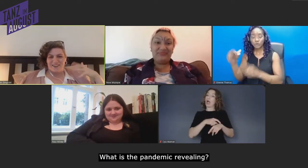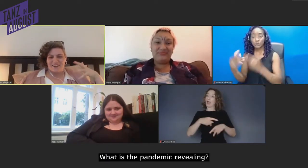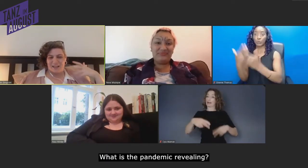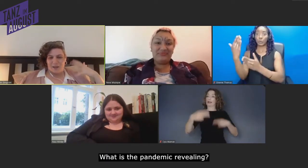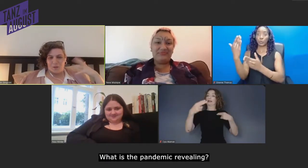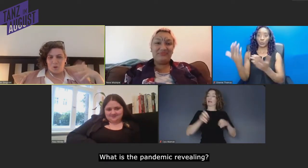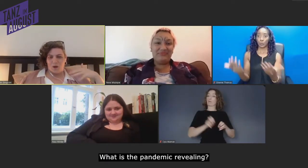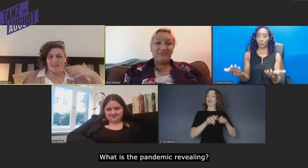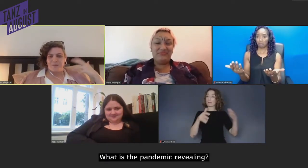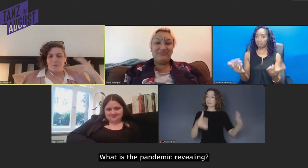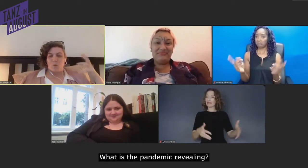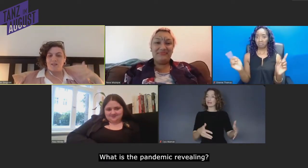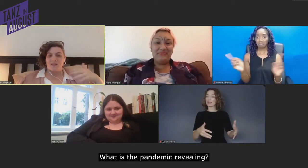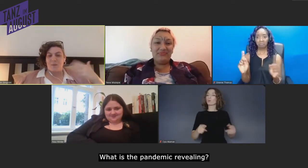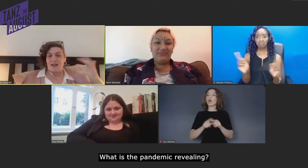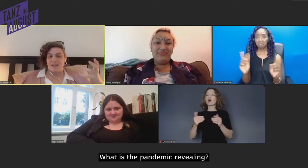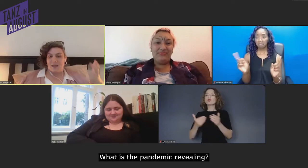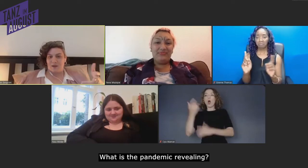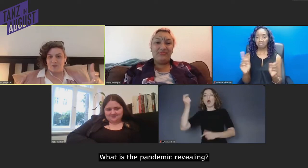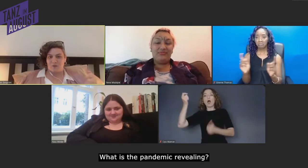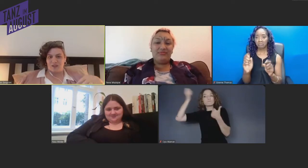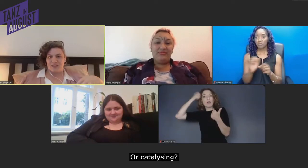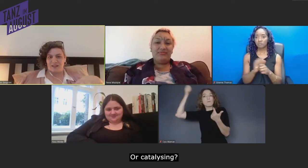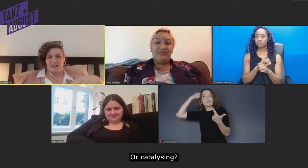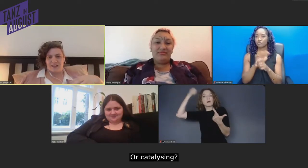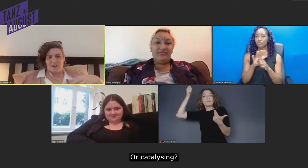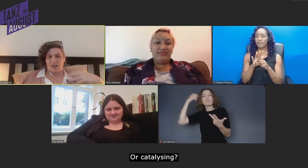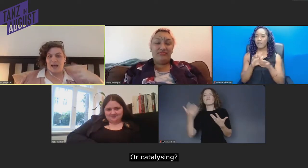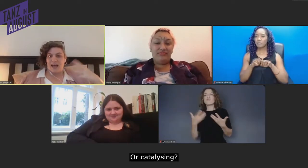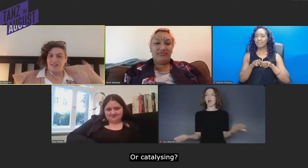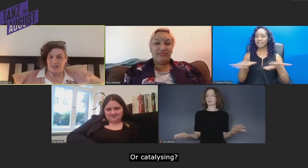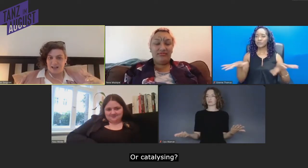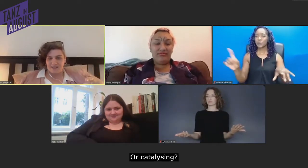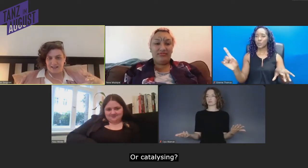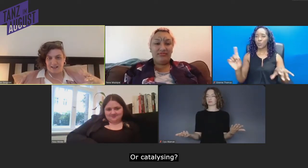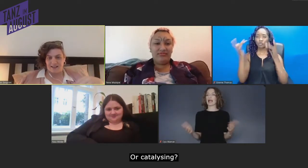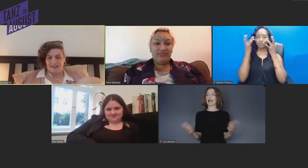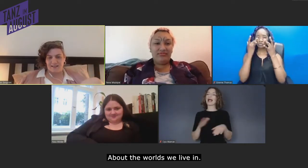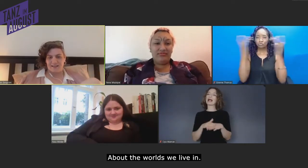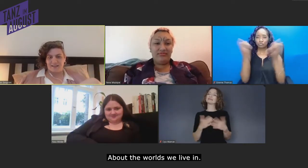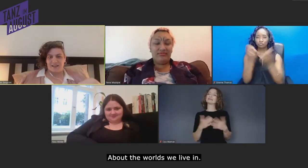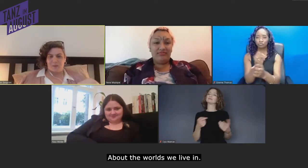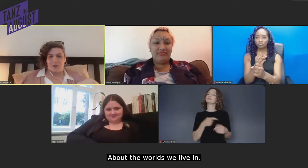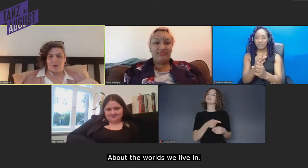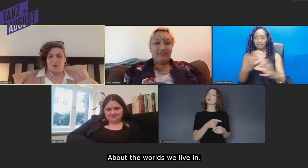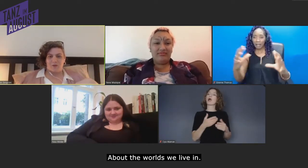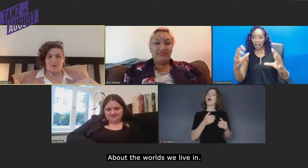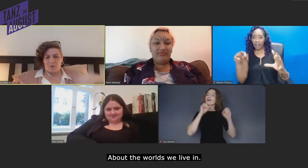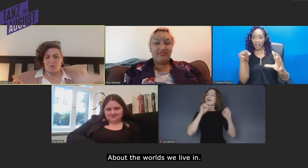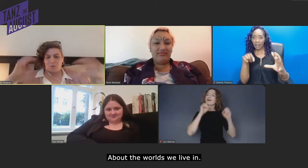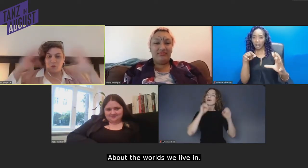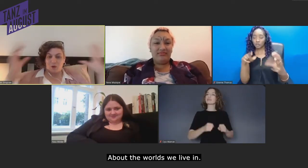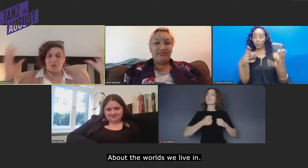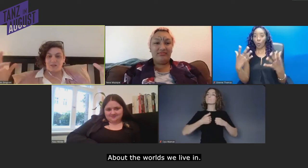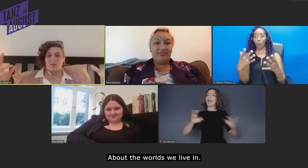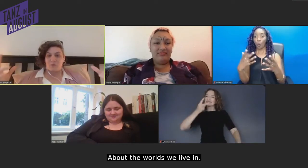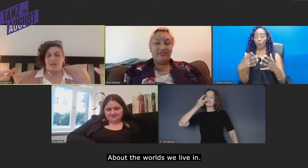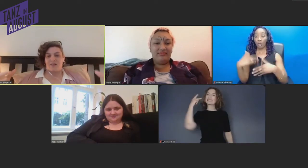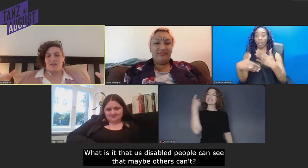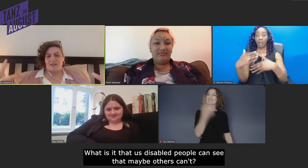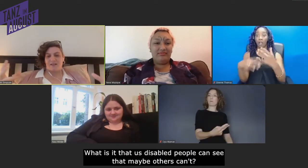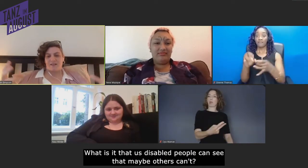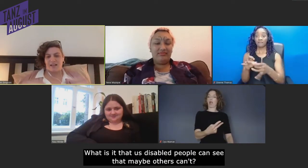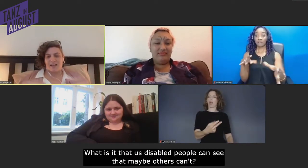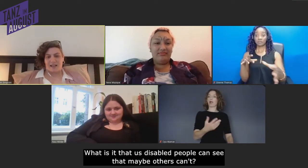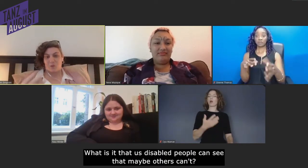what is the pandemic revealing or catalyzing about the worlds that we live